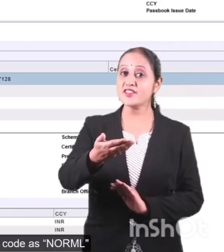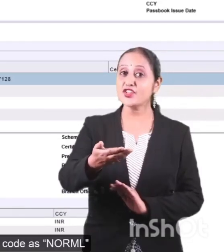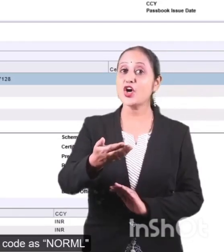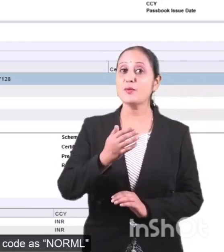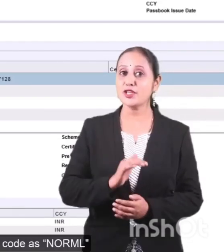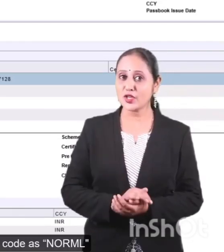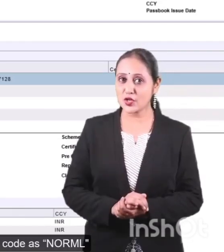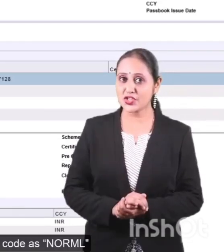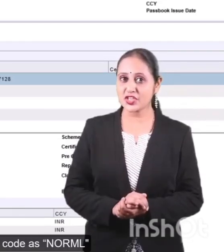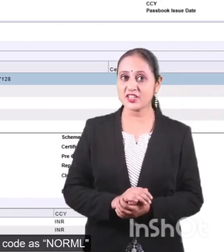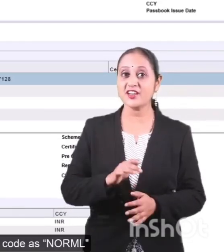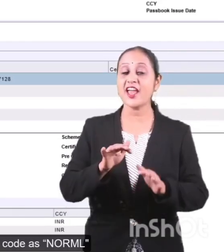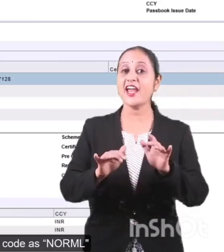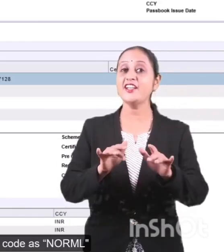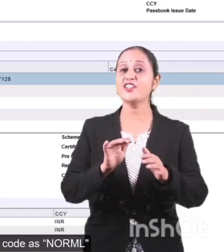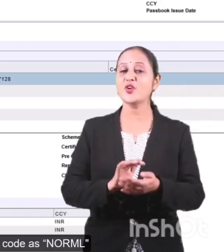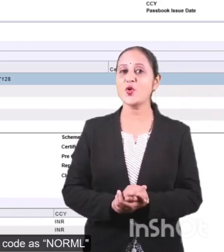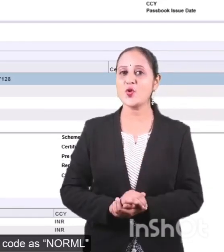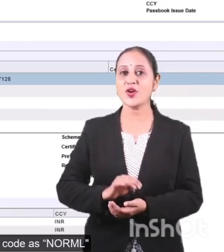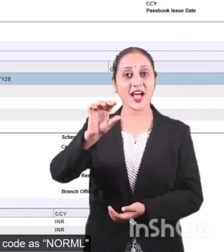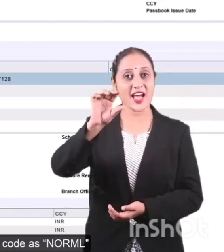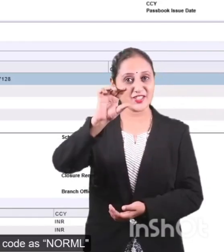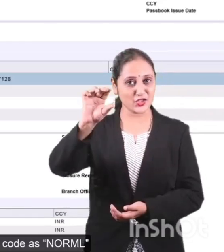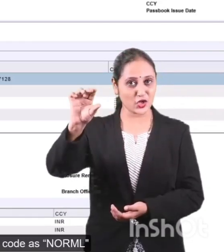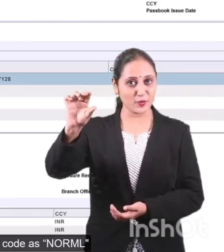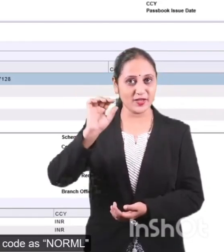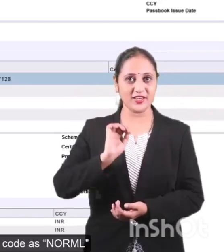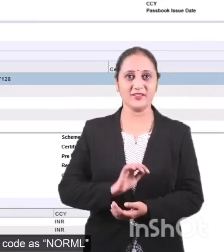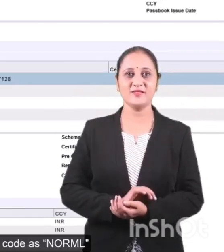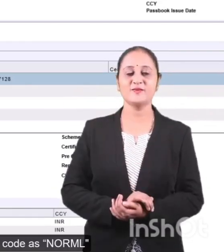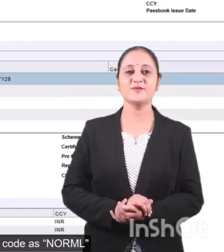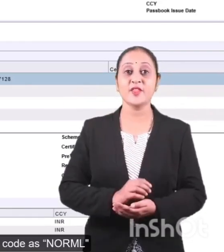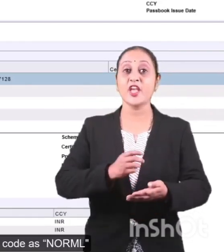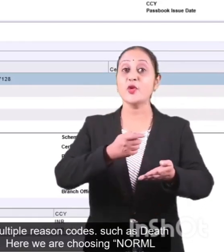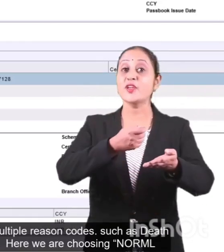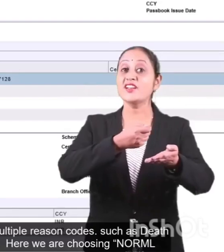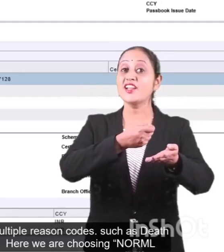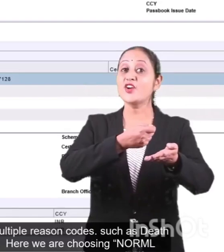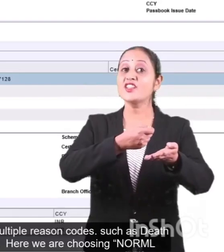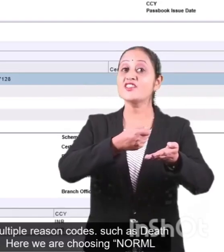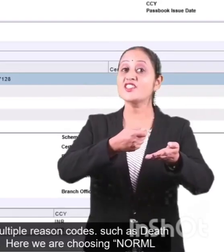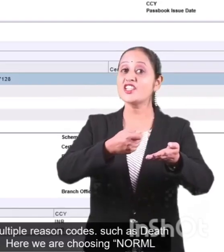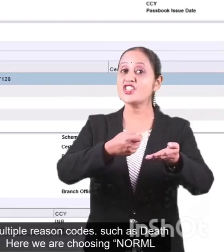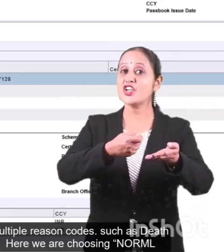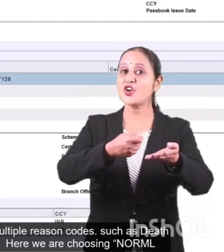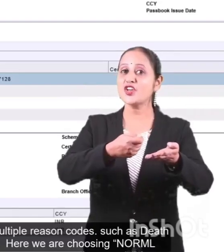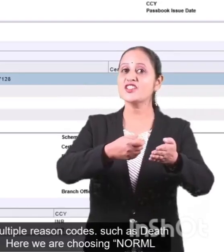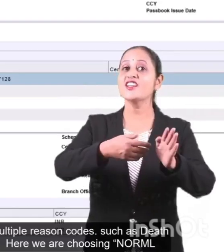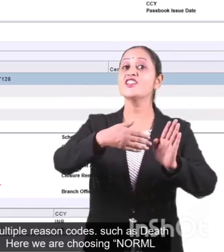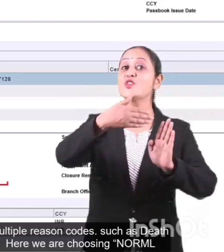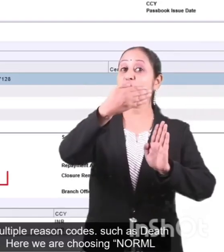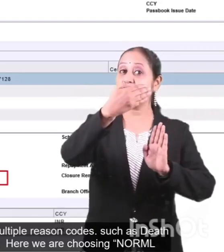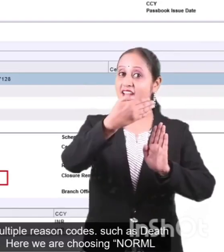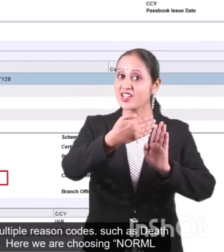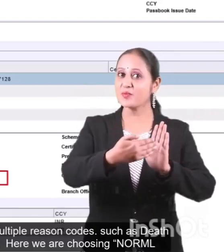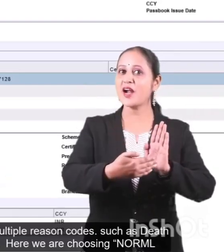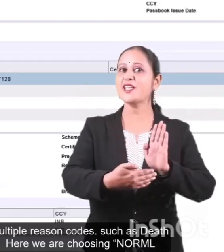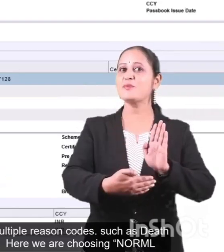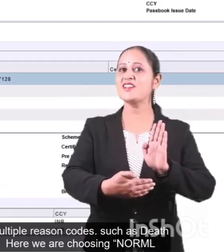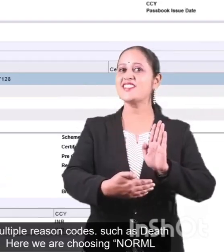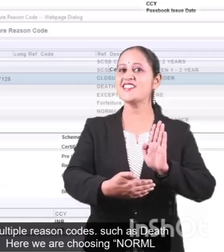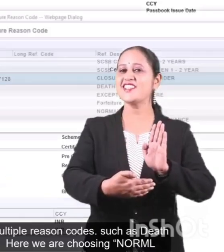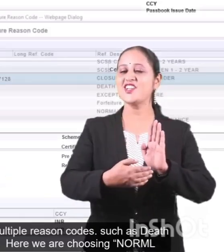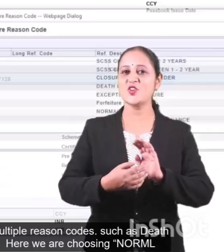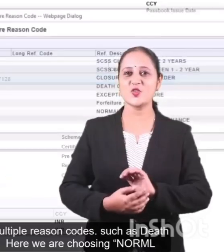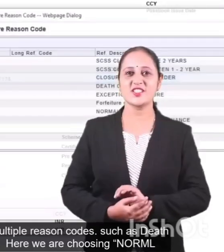code. If it is a normal closure, enter the code as normal. You can click on the search icon